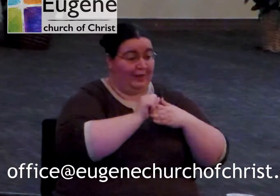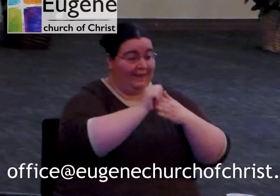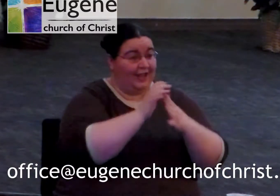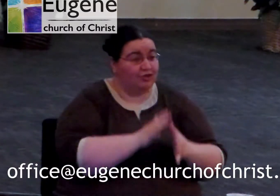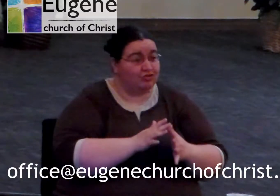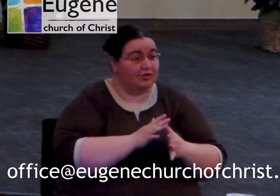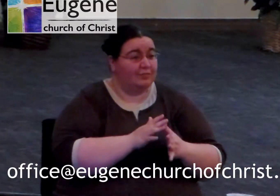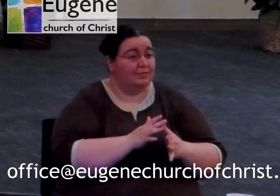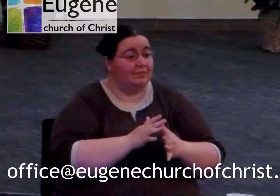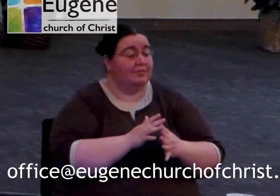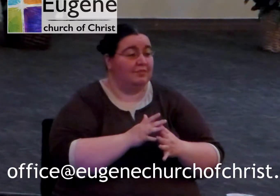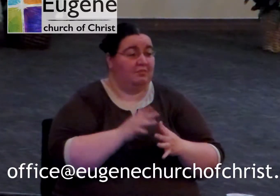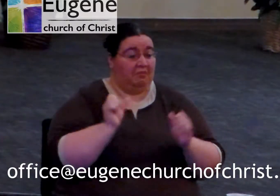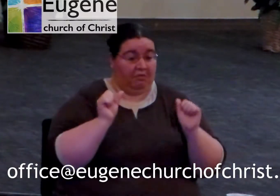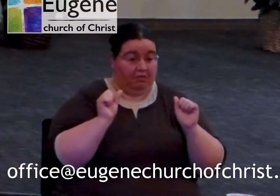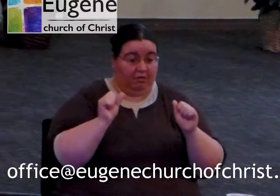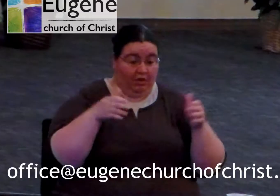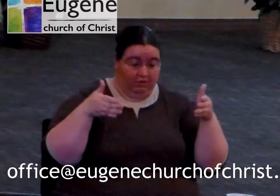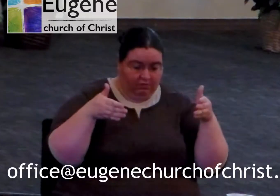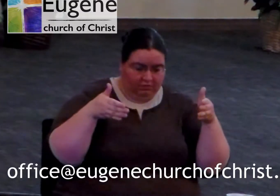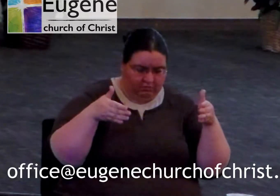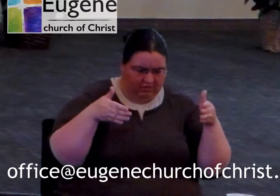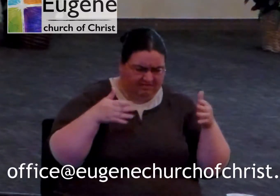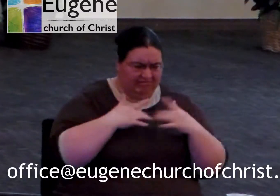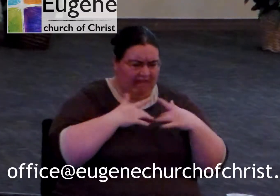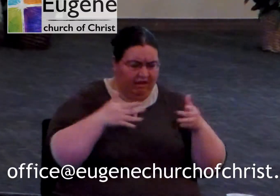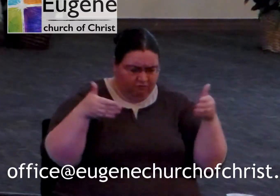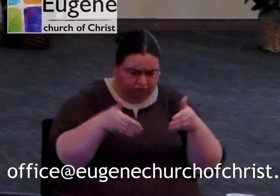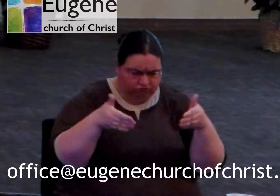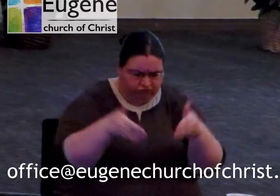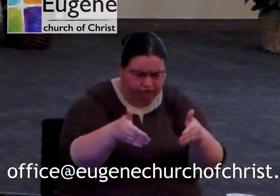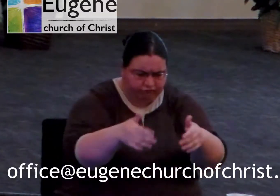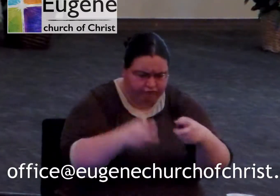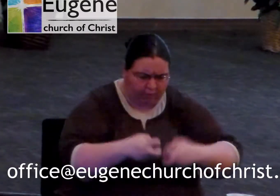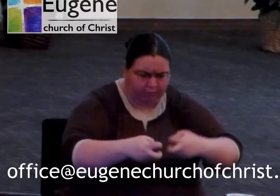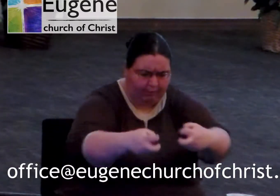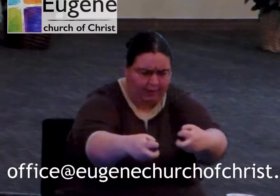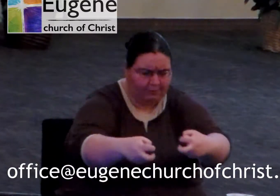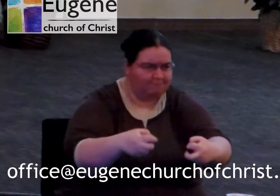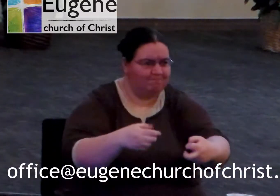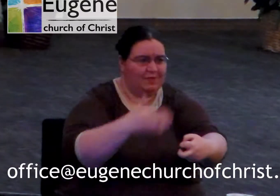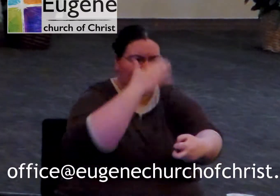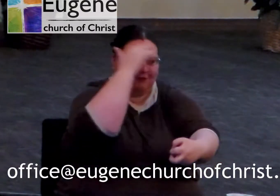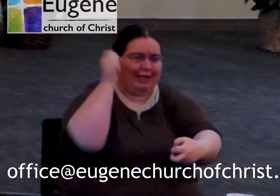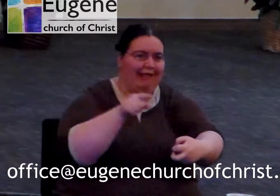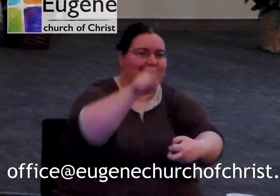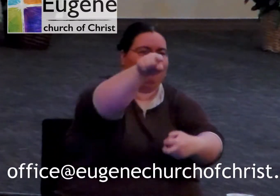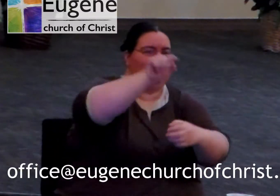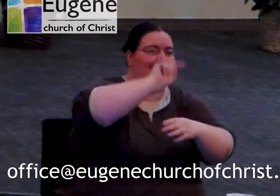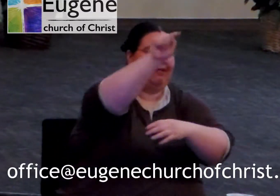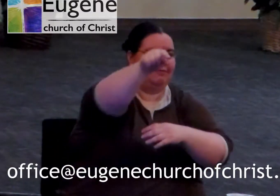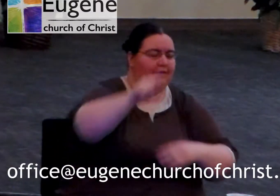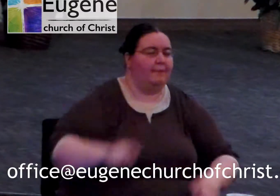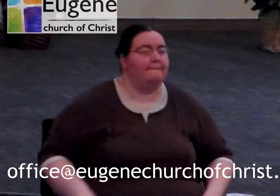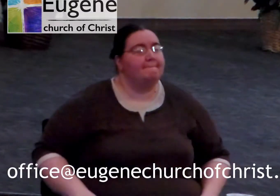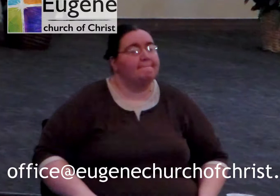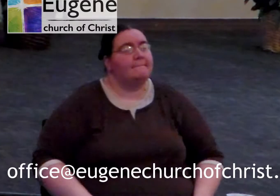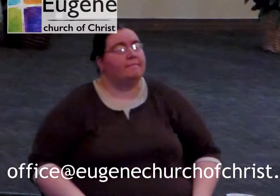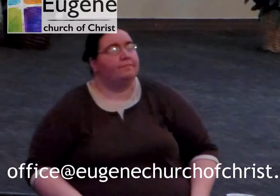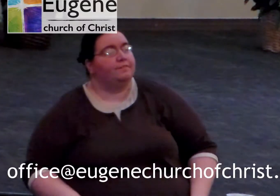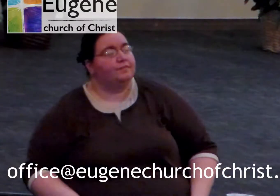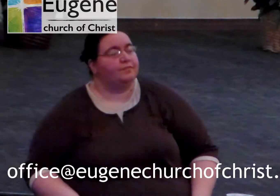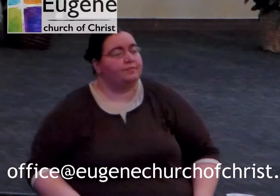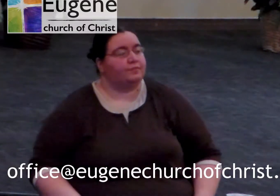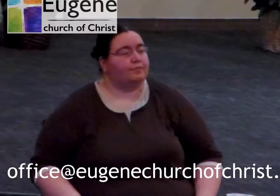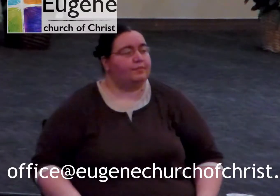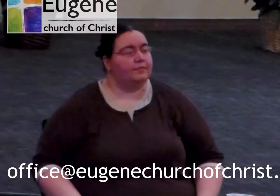called Orange, and I don't have time to go into the whole thing, but basically it's taking the yellow, which represents the light of the church, and the red, which represents the